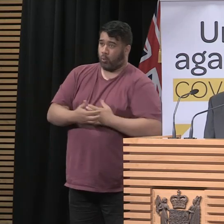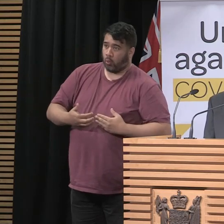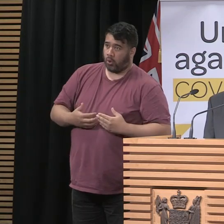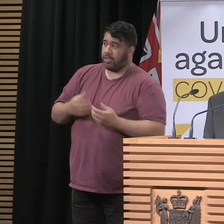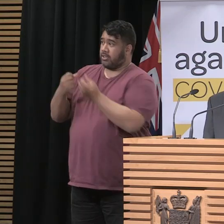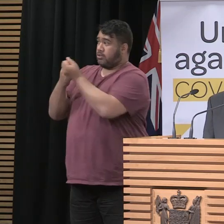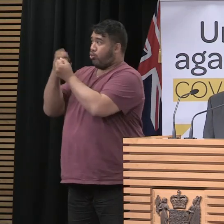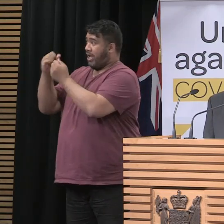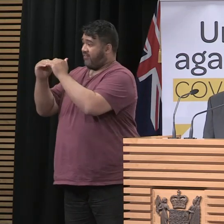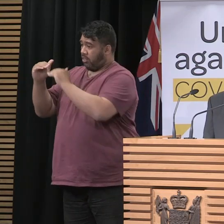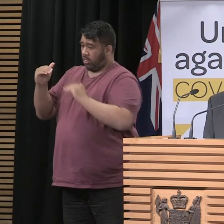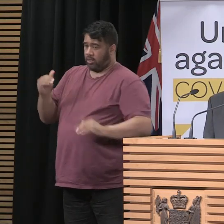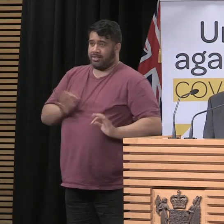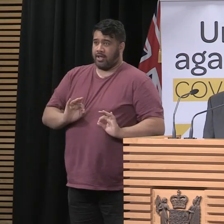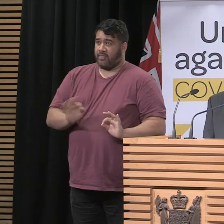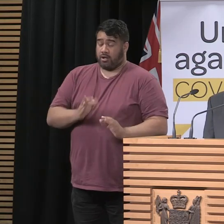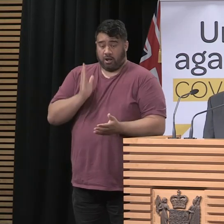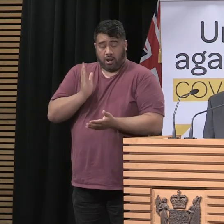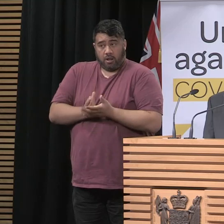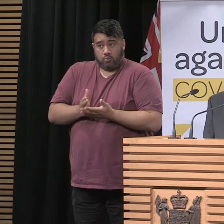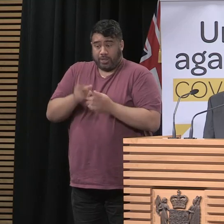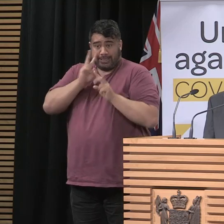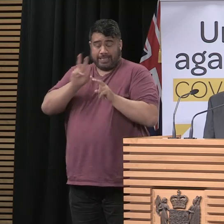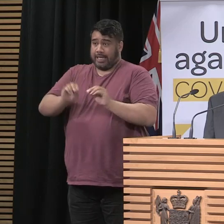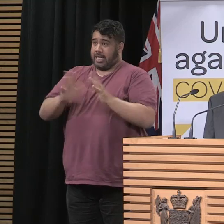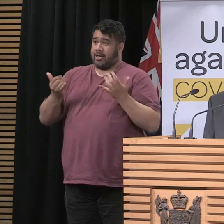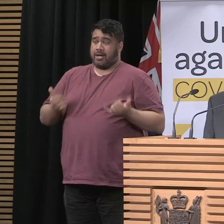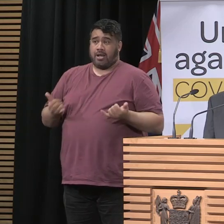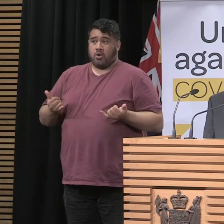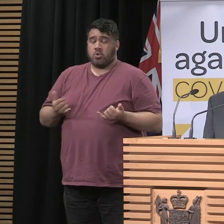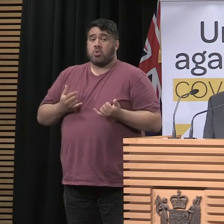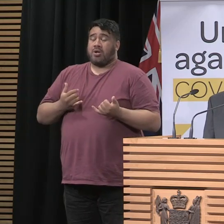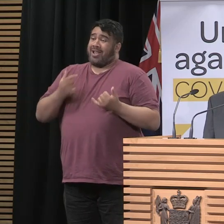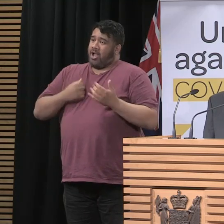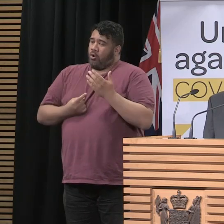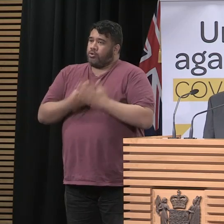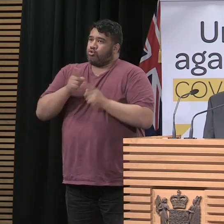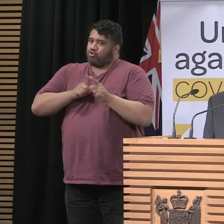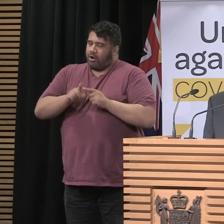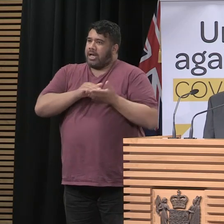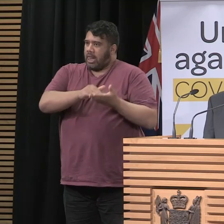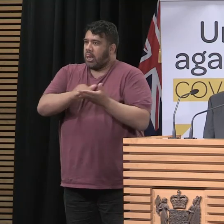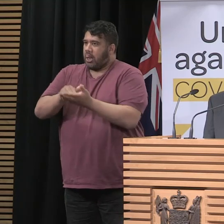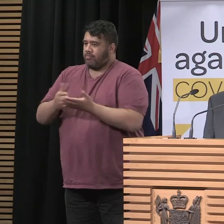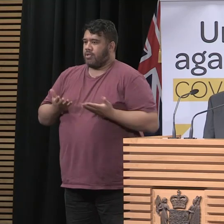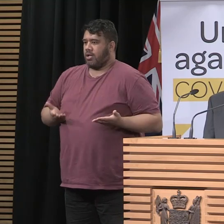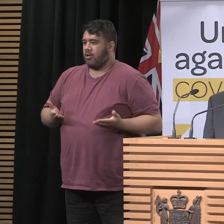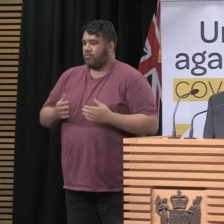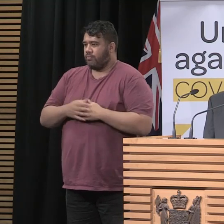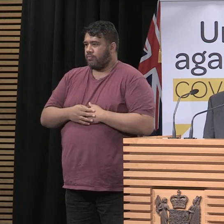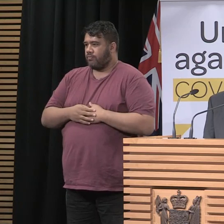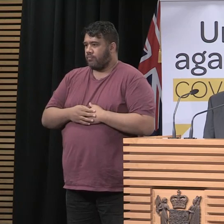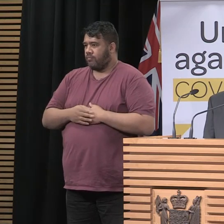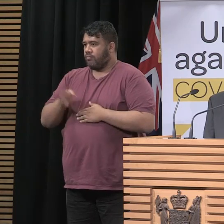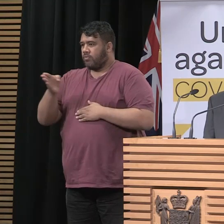have. This actually might be an opportunity to give them more resources. Healthcare workers, can you just tell us a bit more about the